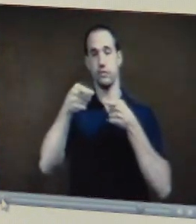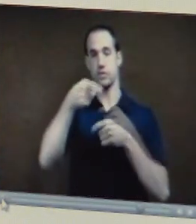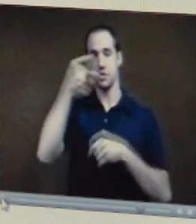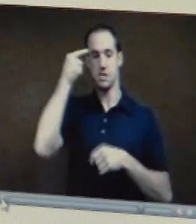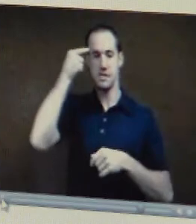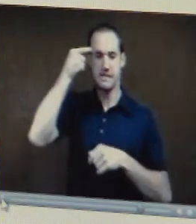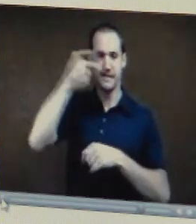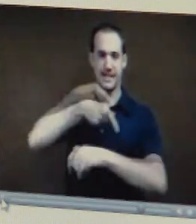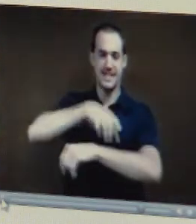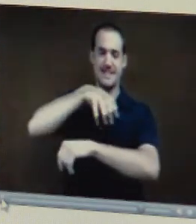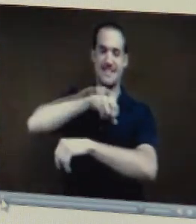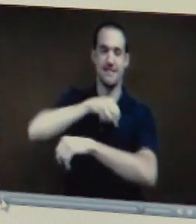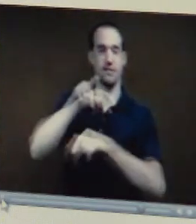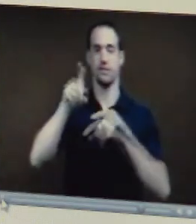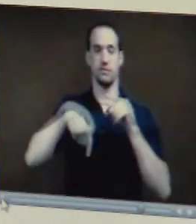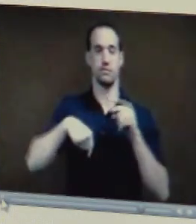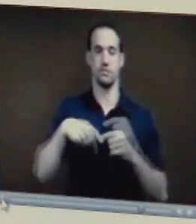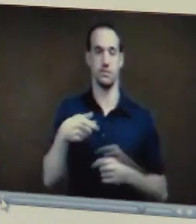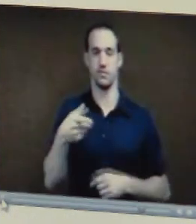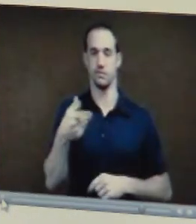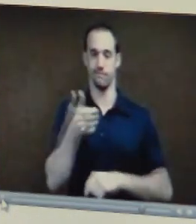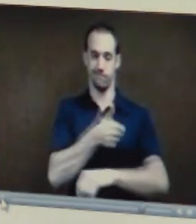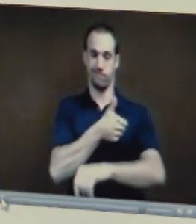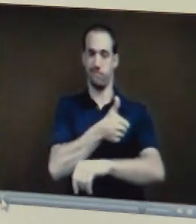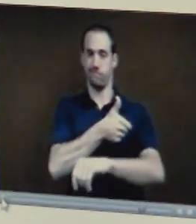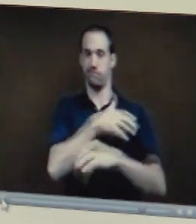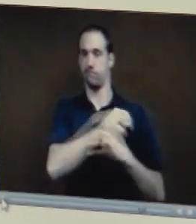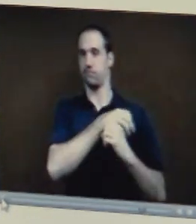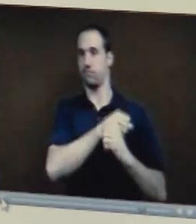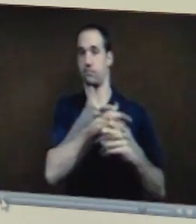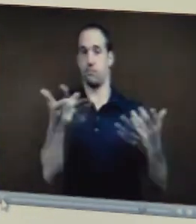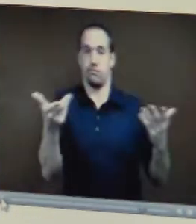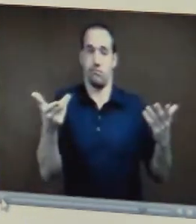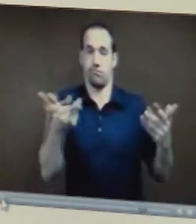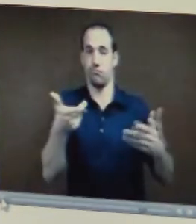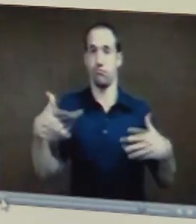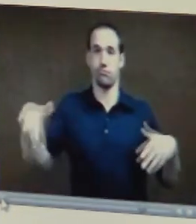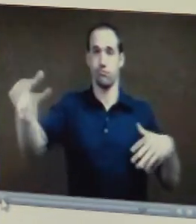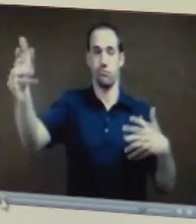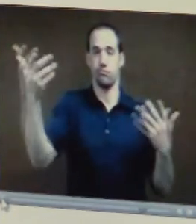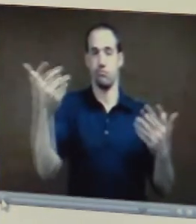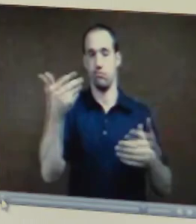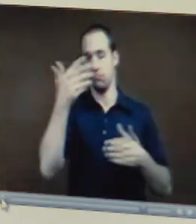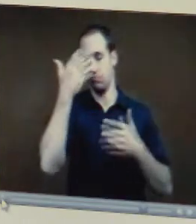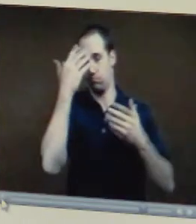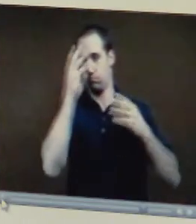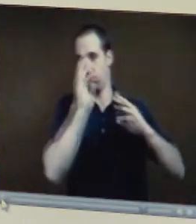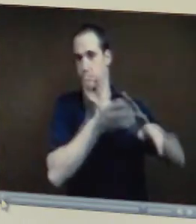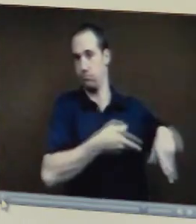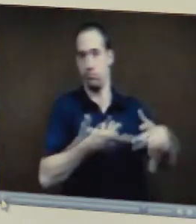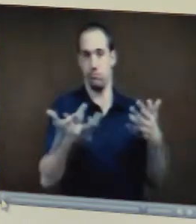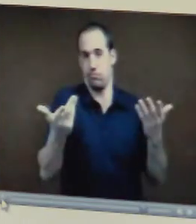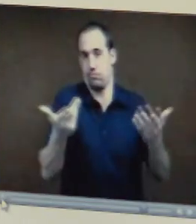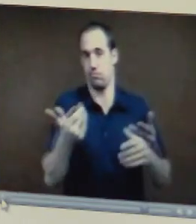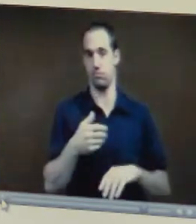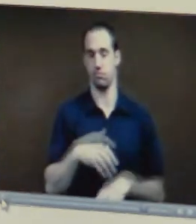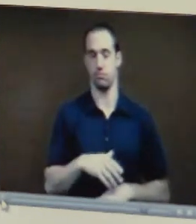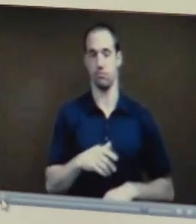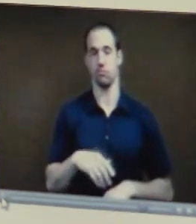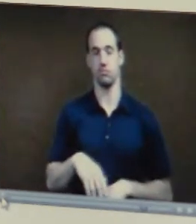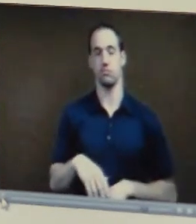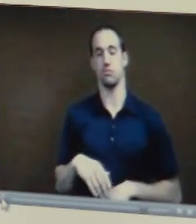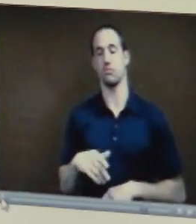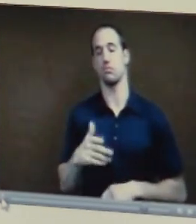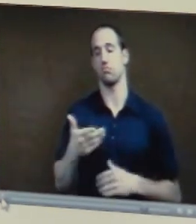clots. Now, the cut example is an example of a smooth muscle. That's just kind of